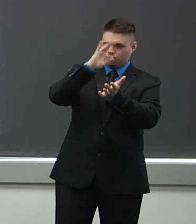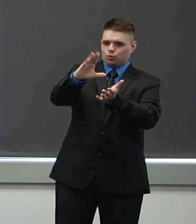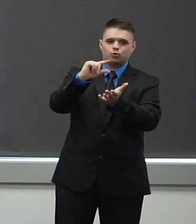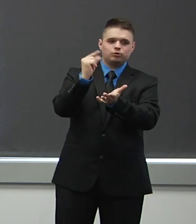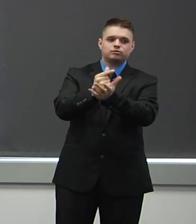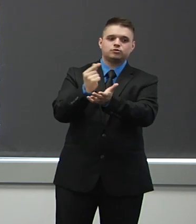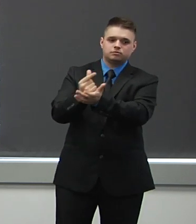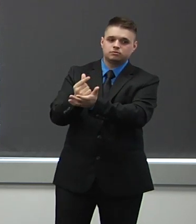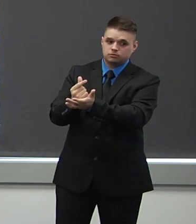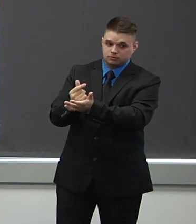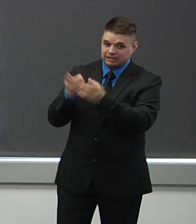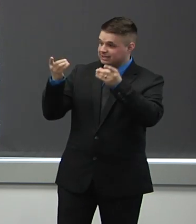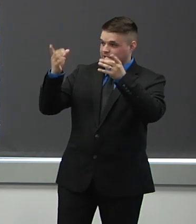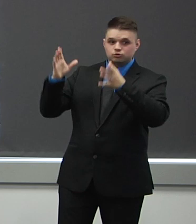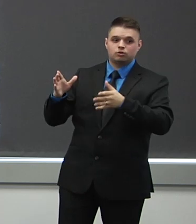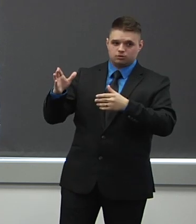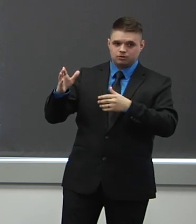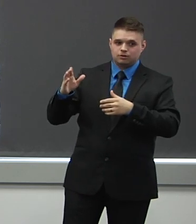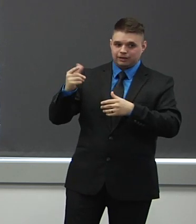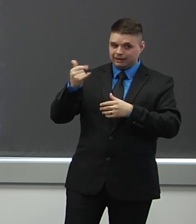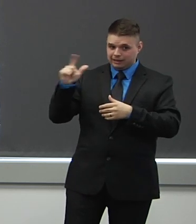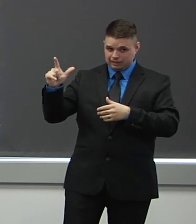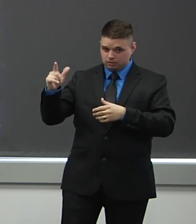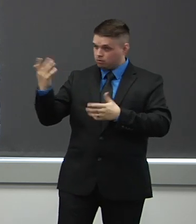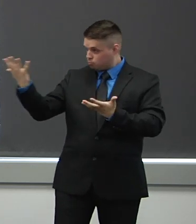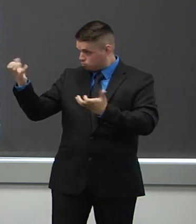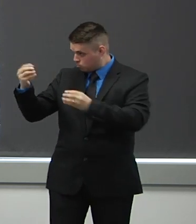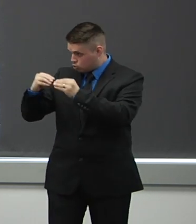Cole, do you want to, Colt Gill, do you want to add anything to that?